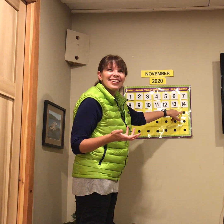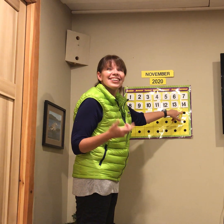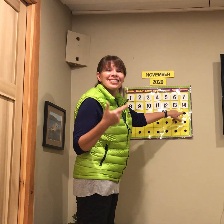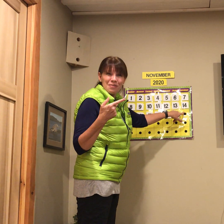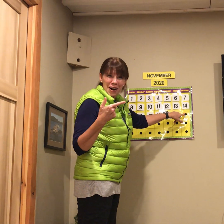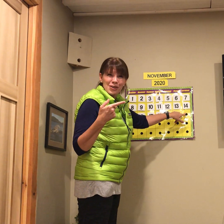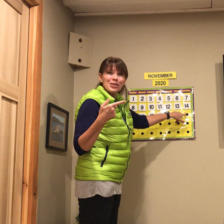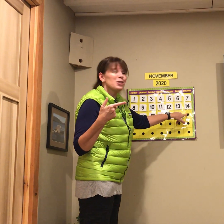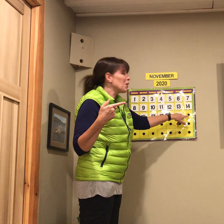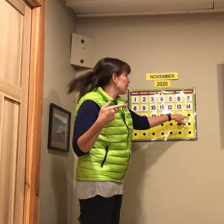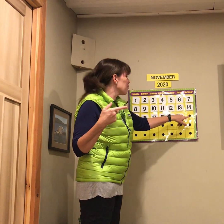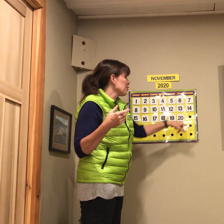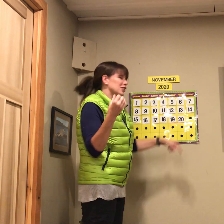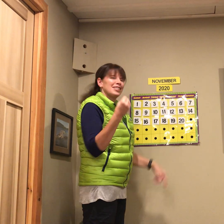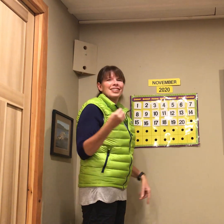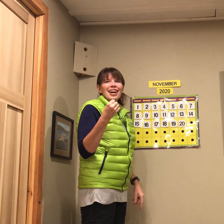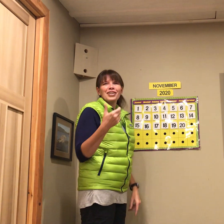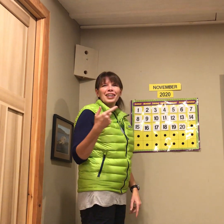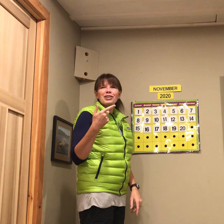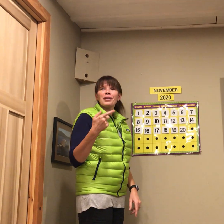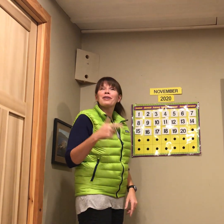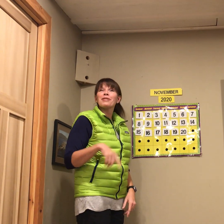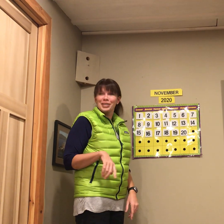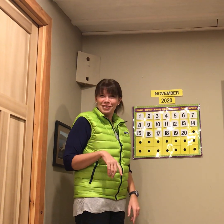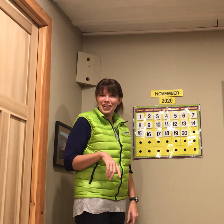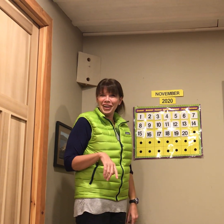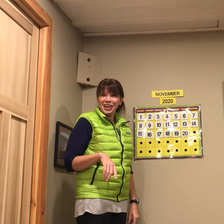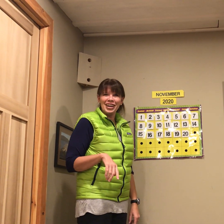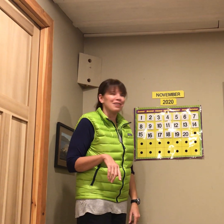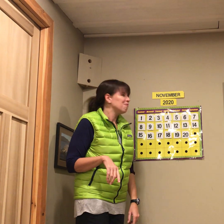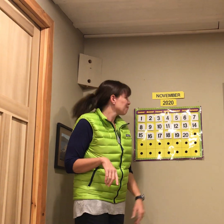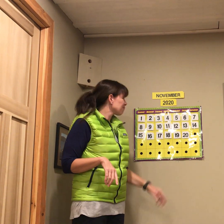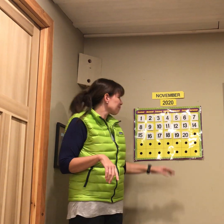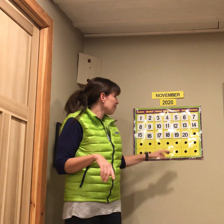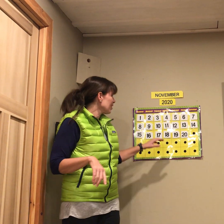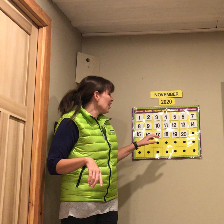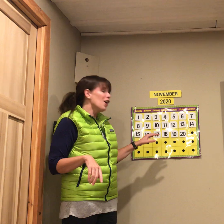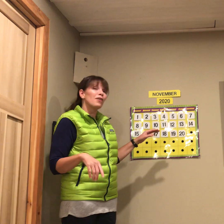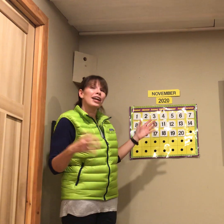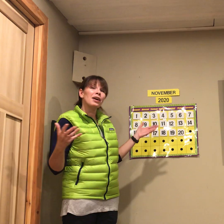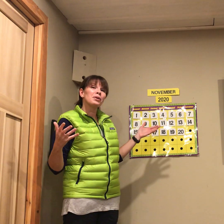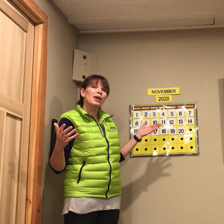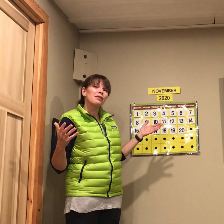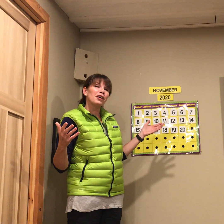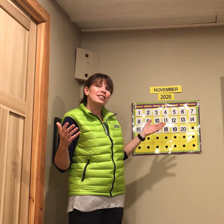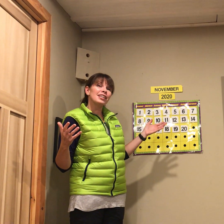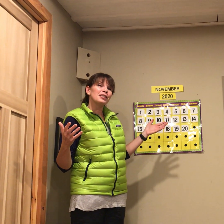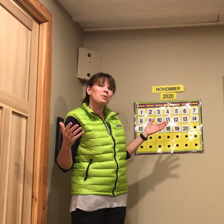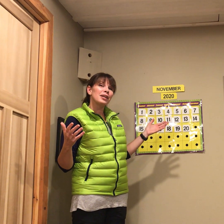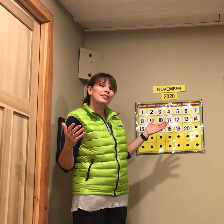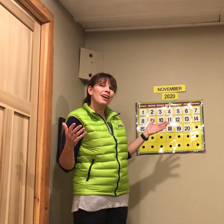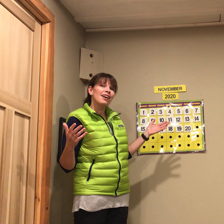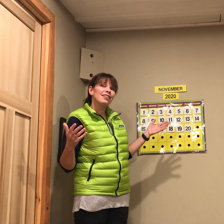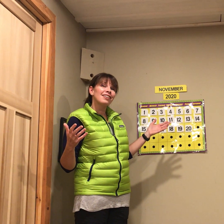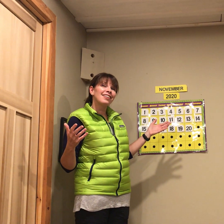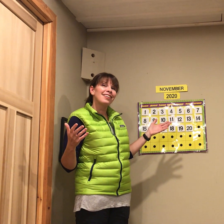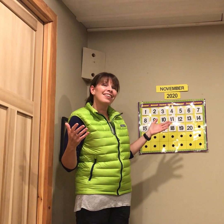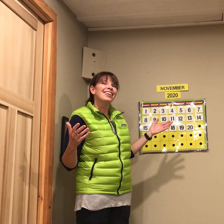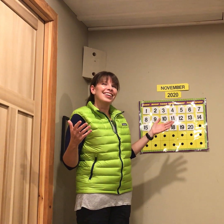21st? Tomorrow is the 21st, Saturday the 21st. Very good. All right, are we ready for our Days of the Week song?